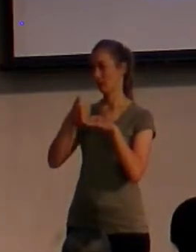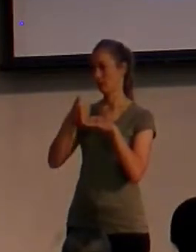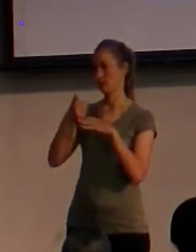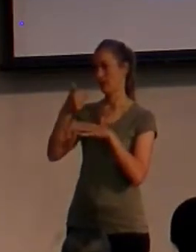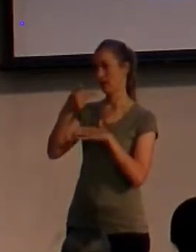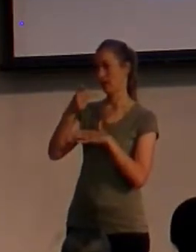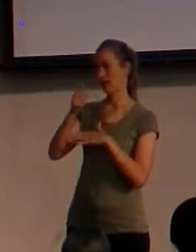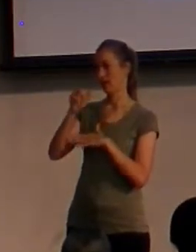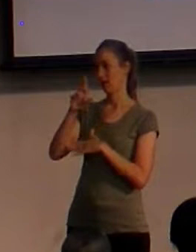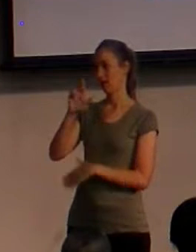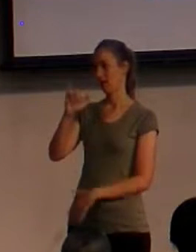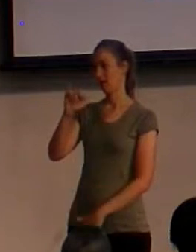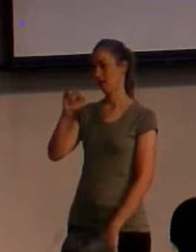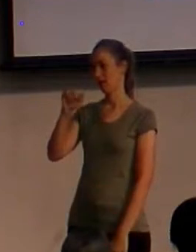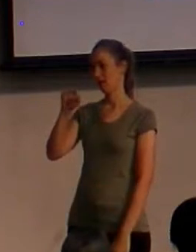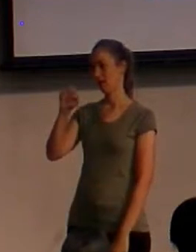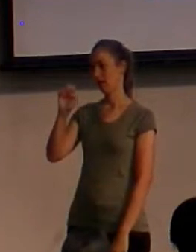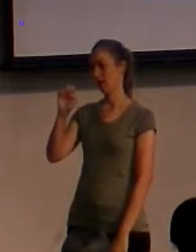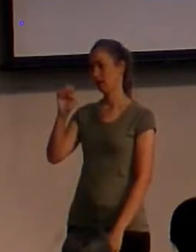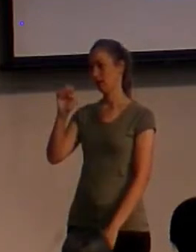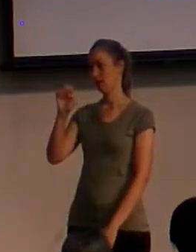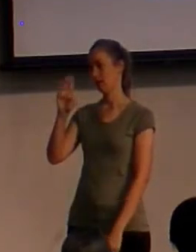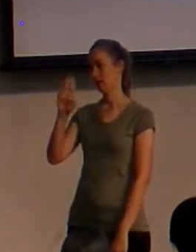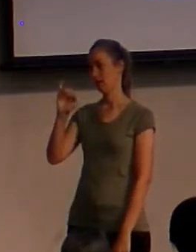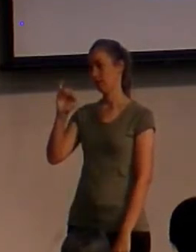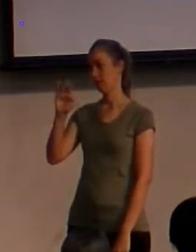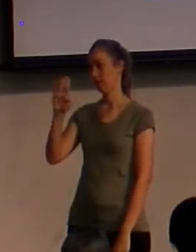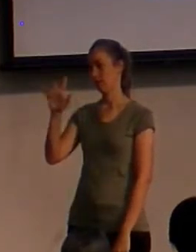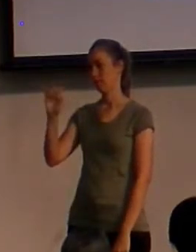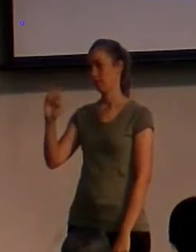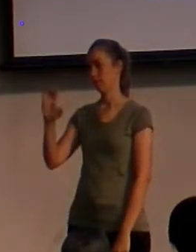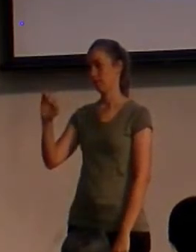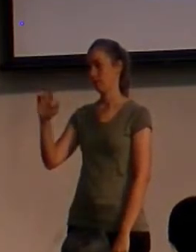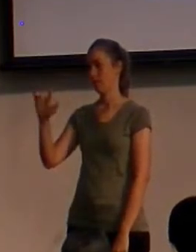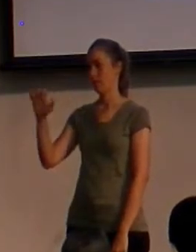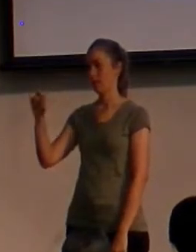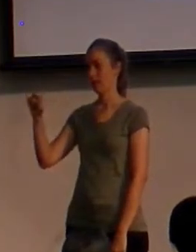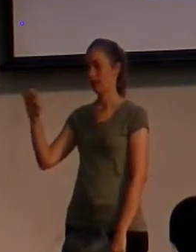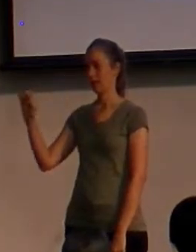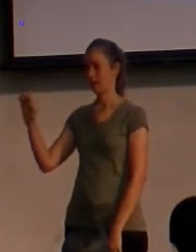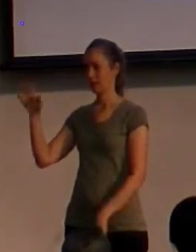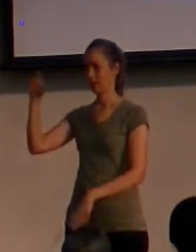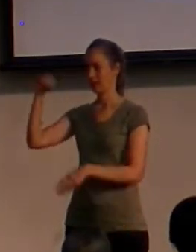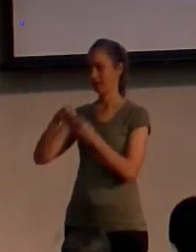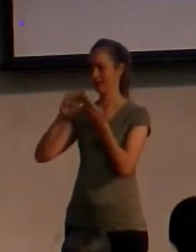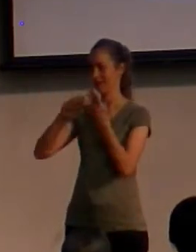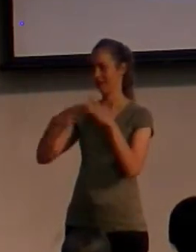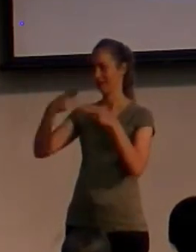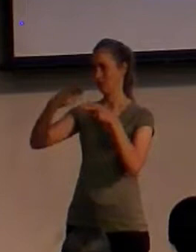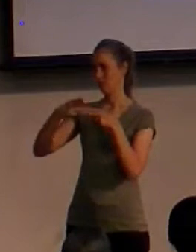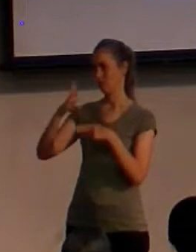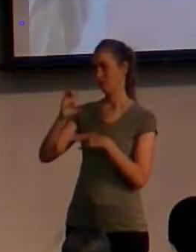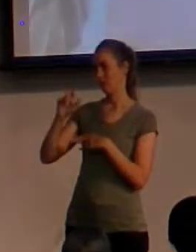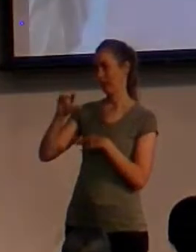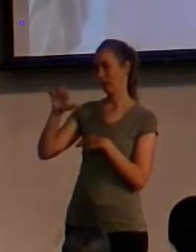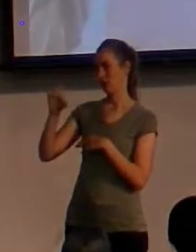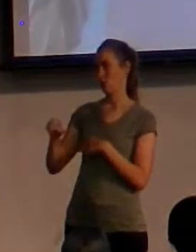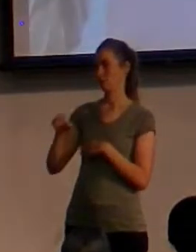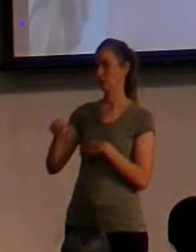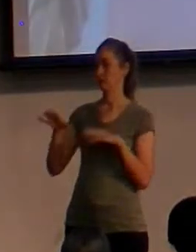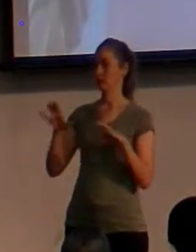Bible College in Baguio City. He's done such a great job, really an encouragement